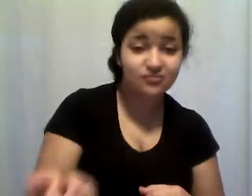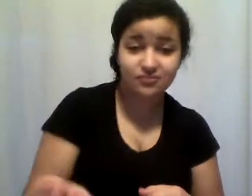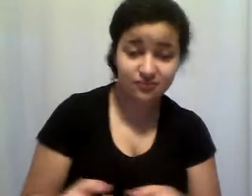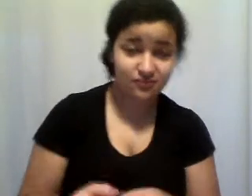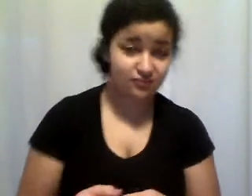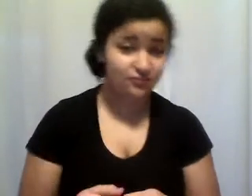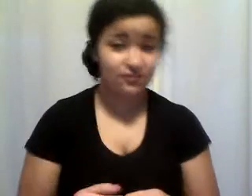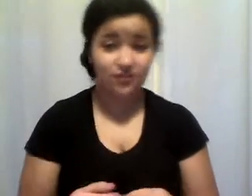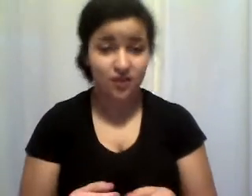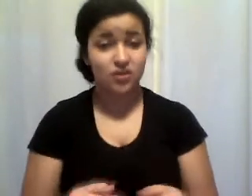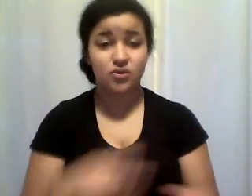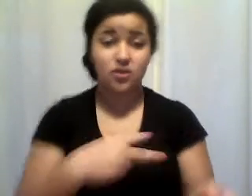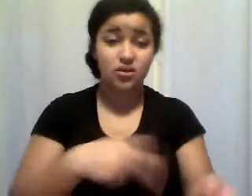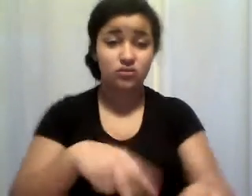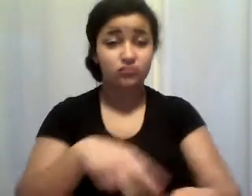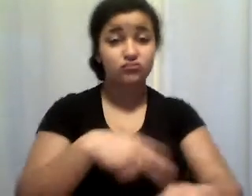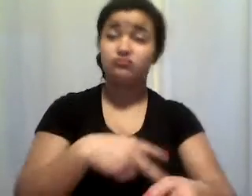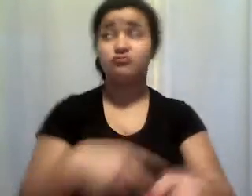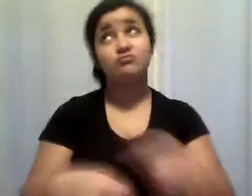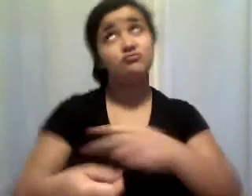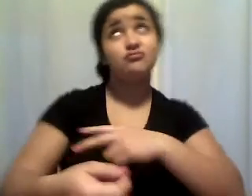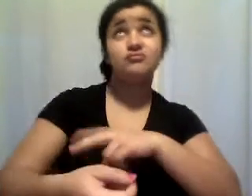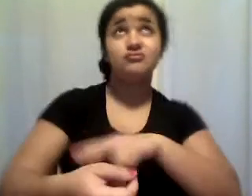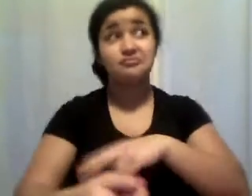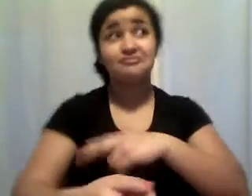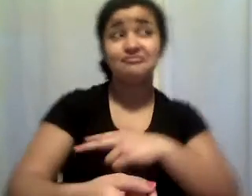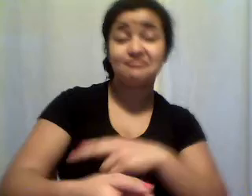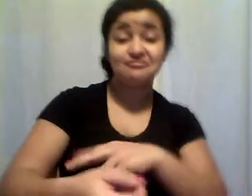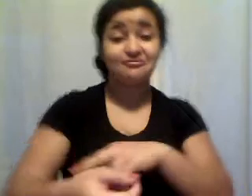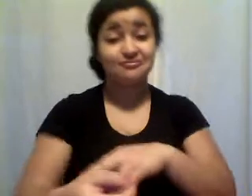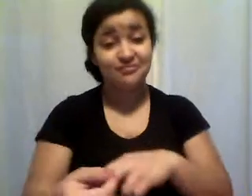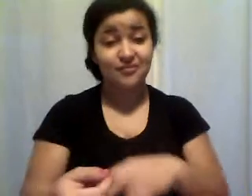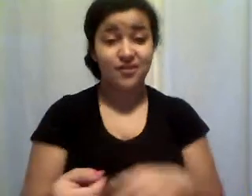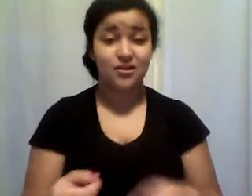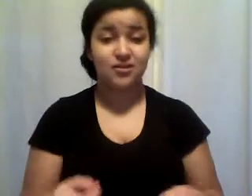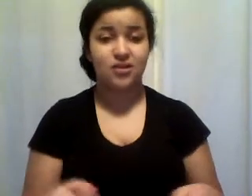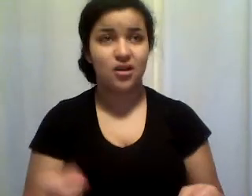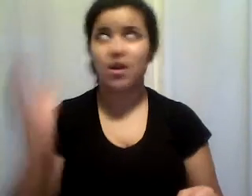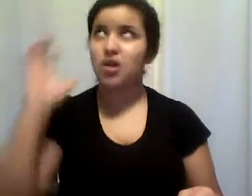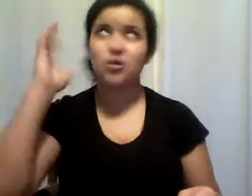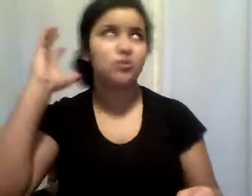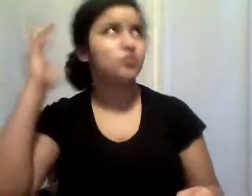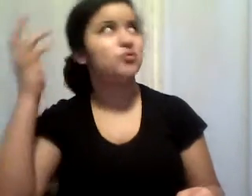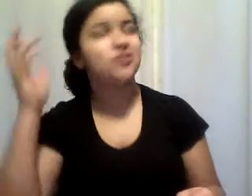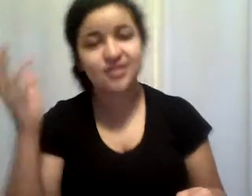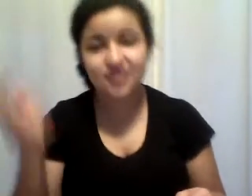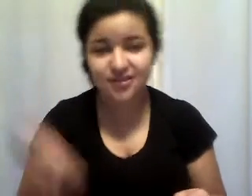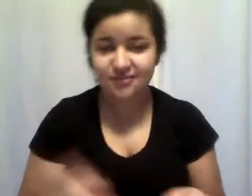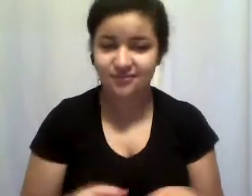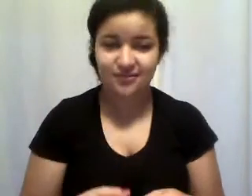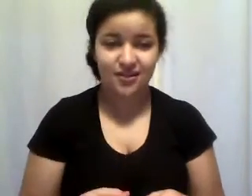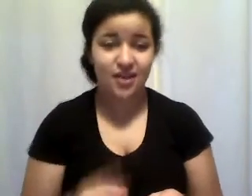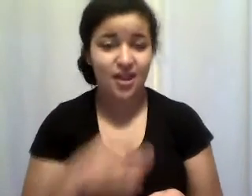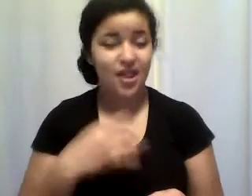cradle of mine It swings and it jives, shakes all over like a jellyfish I kinda